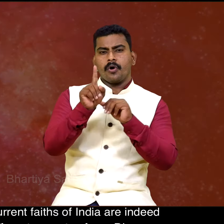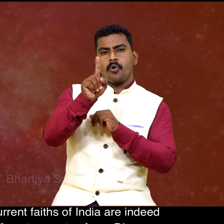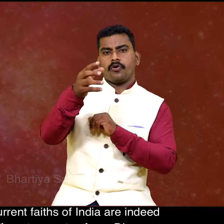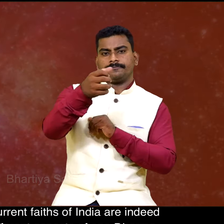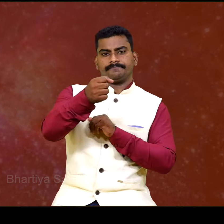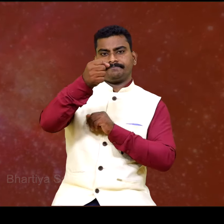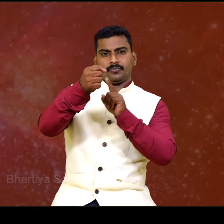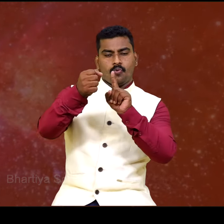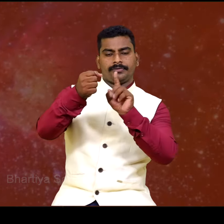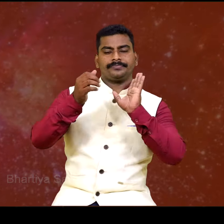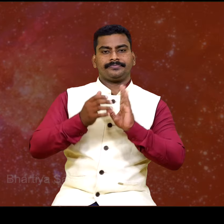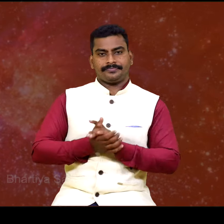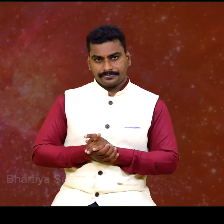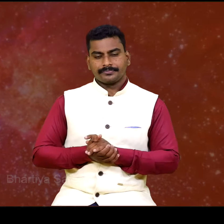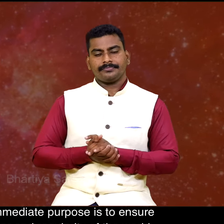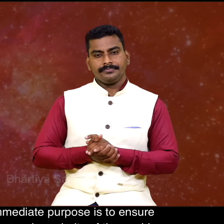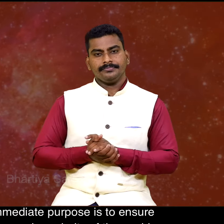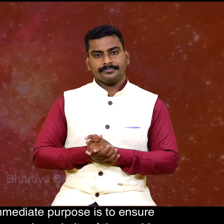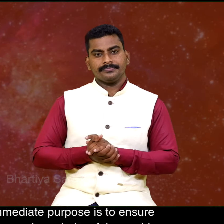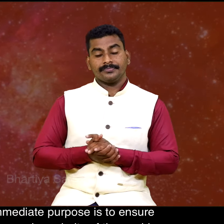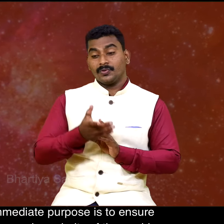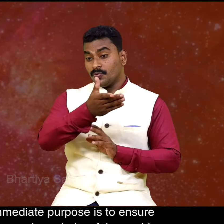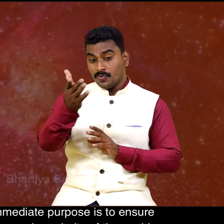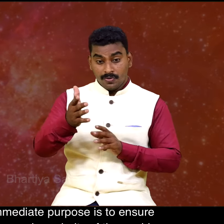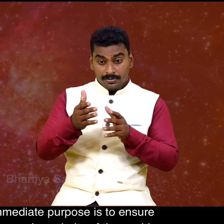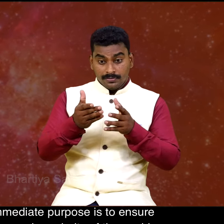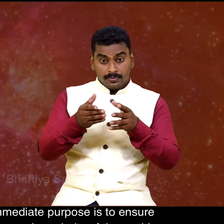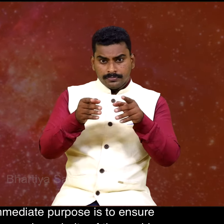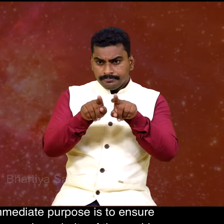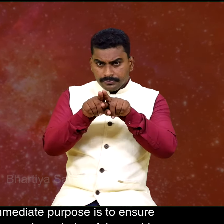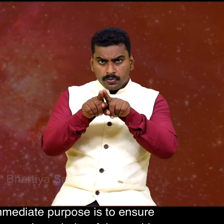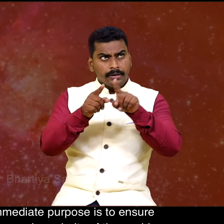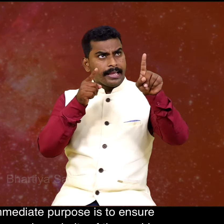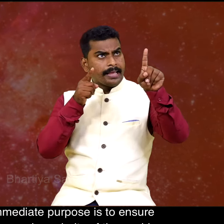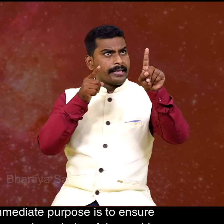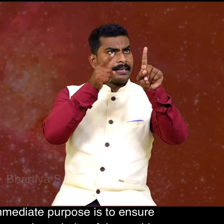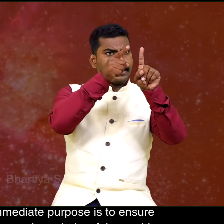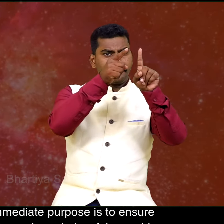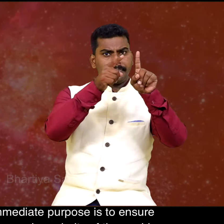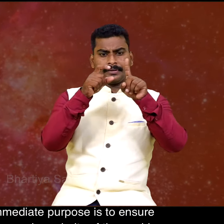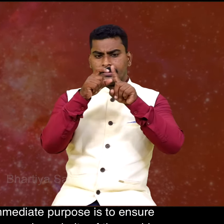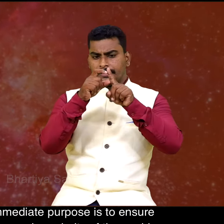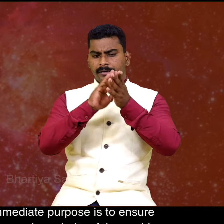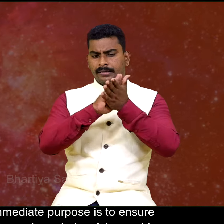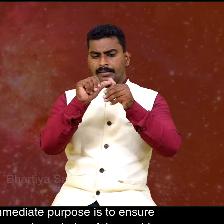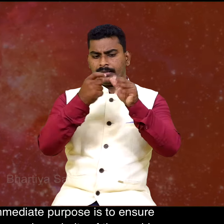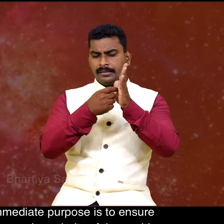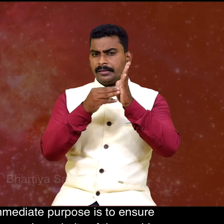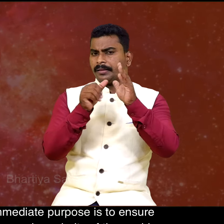Their immediate purpose is to ensure the order and regularity of the world